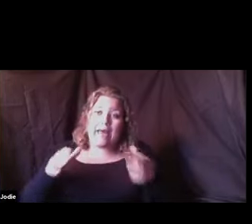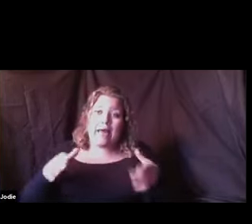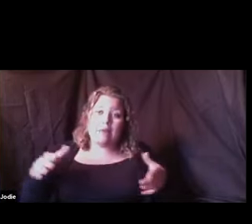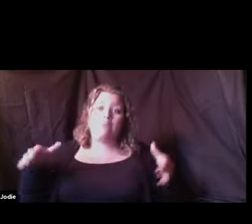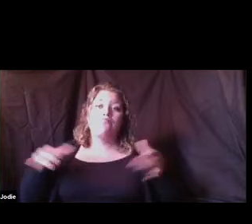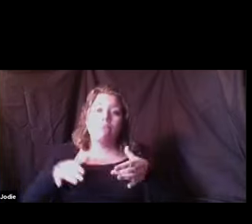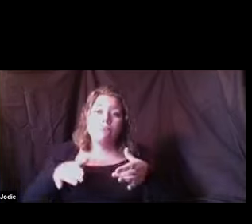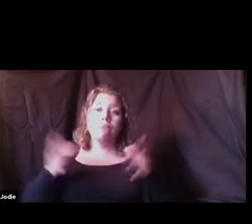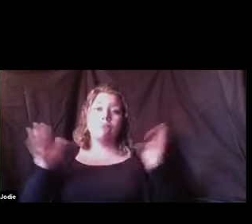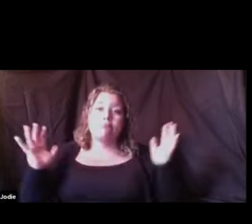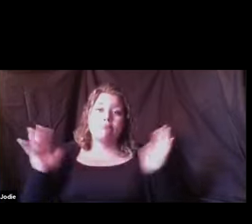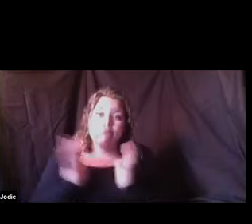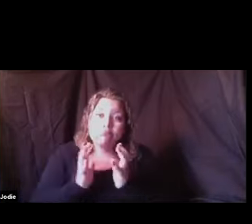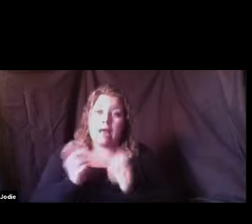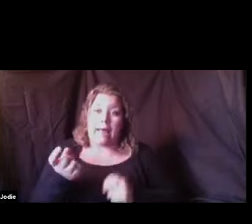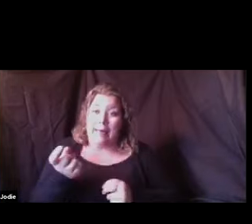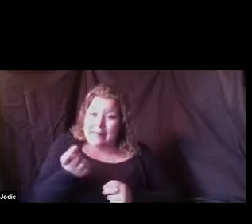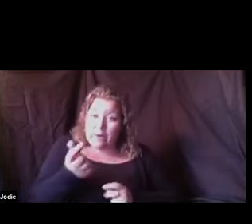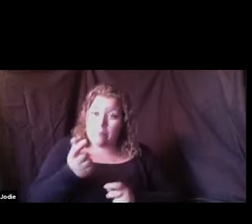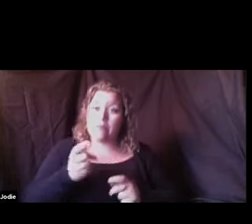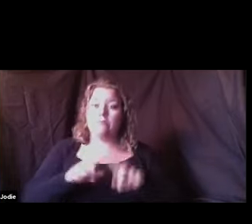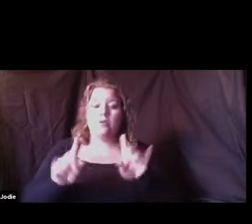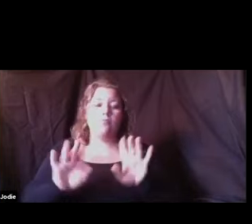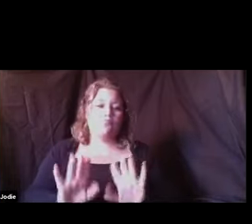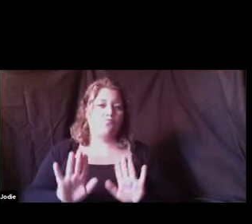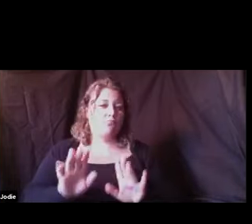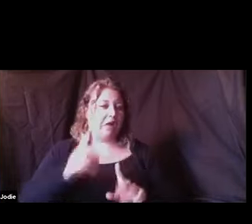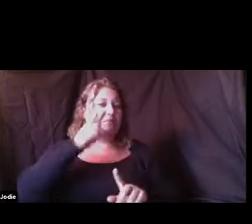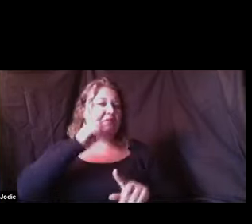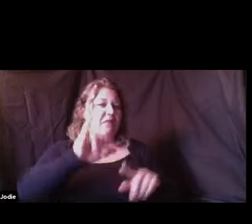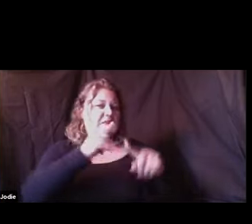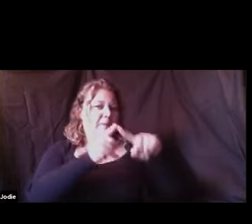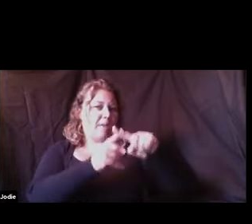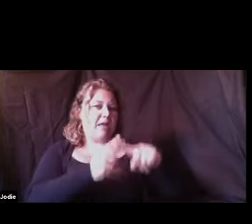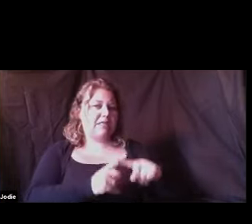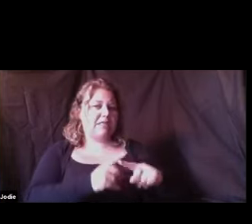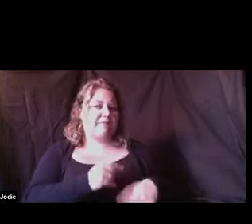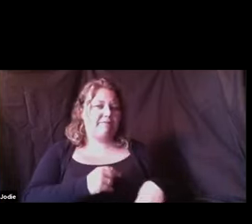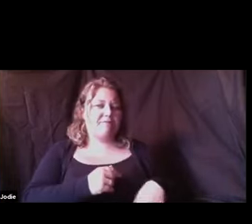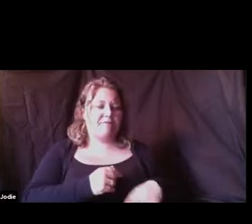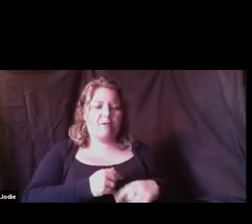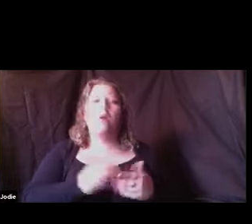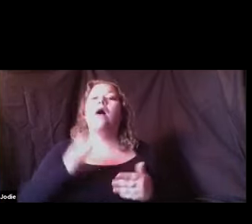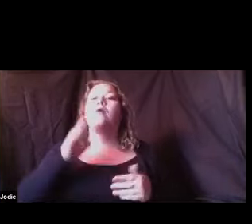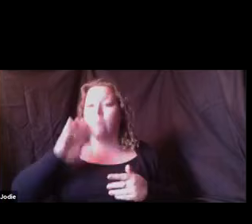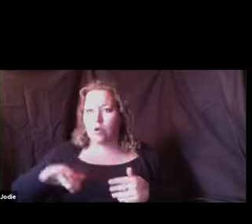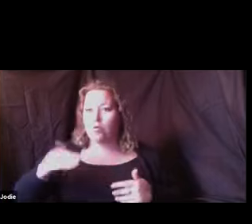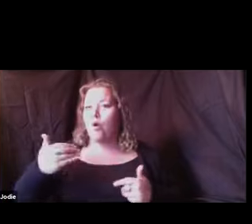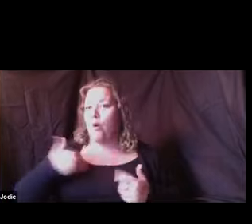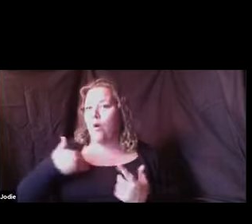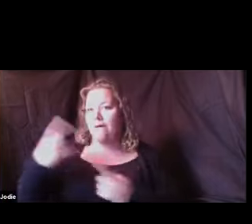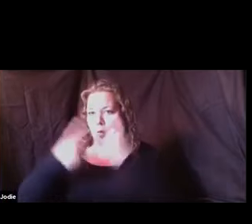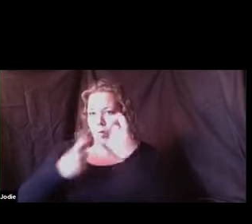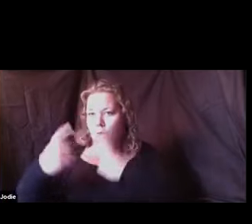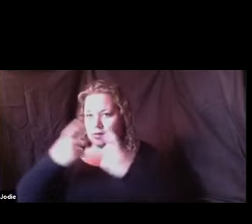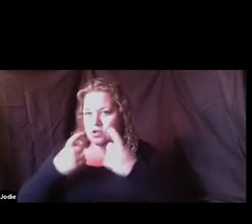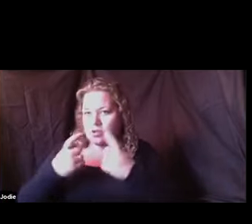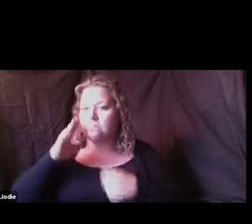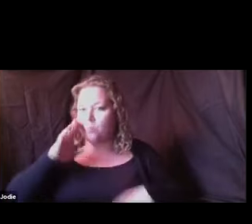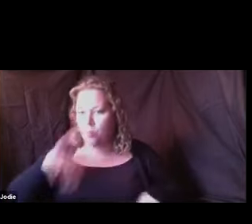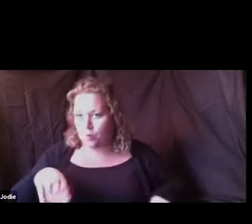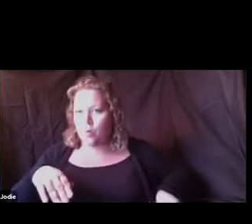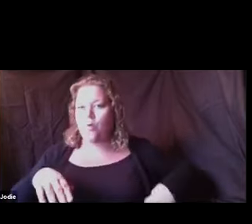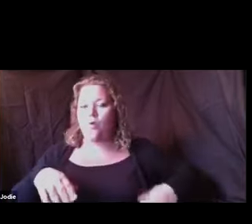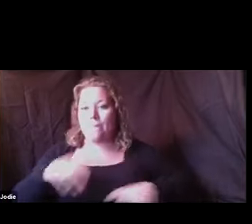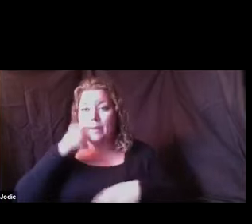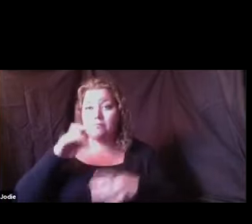restricted, and I think that's really positive. We know that you may have questions for us based upon what you've seen and